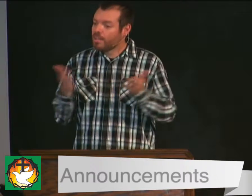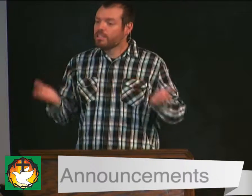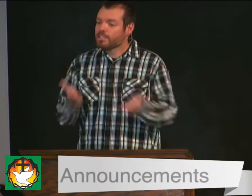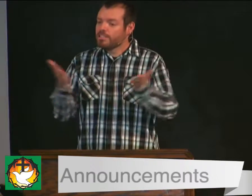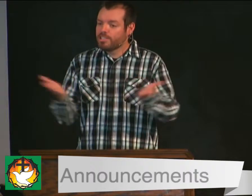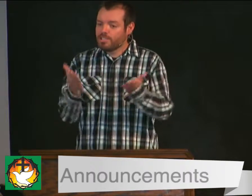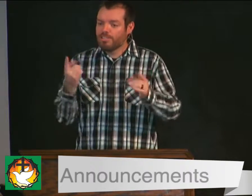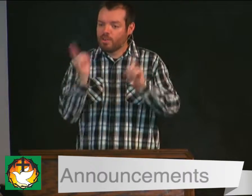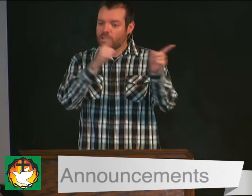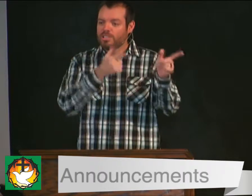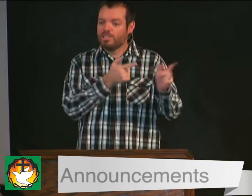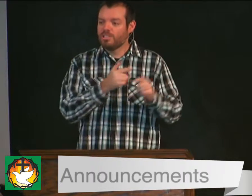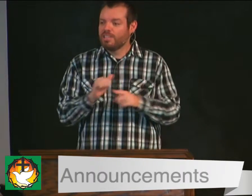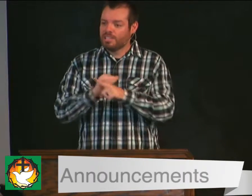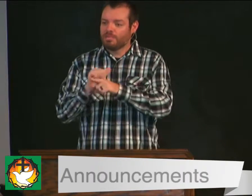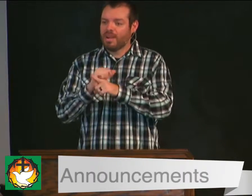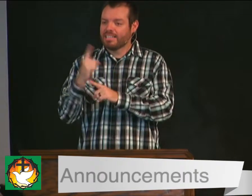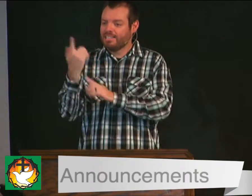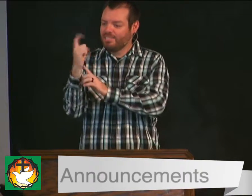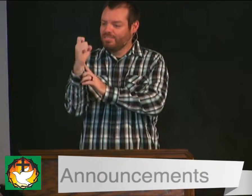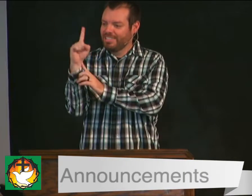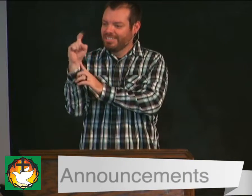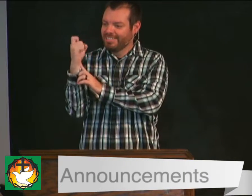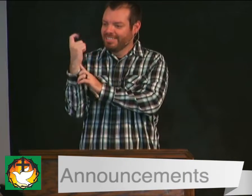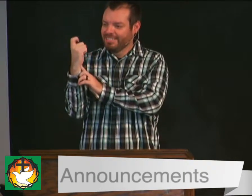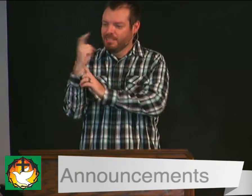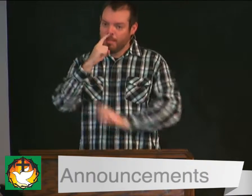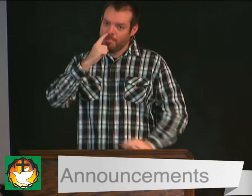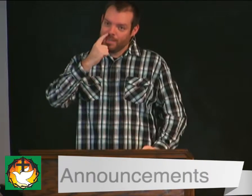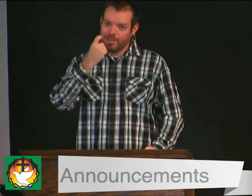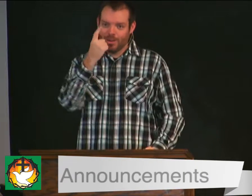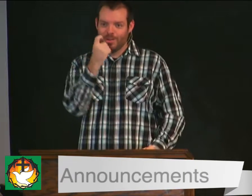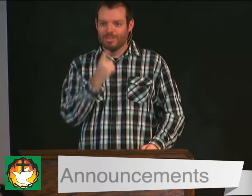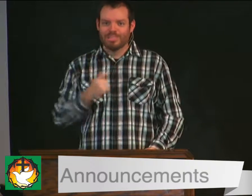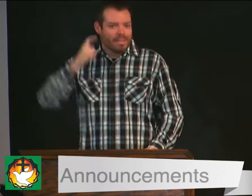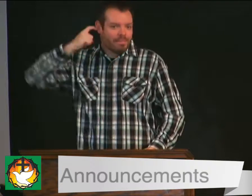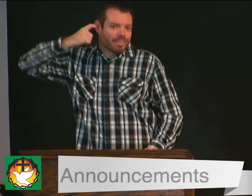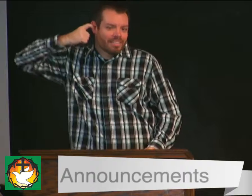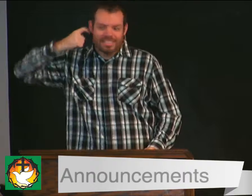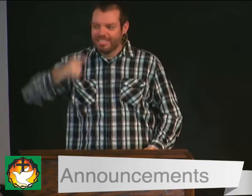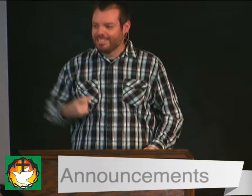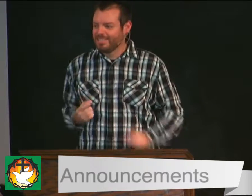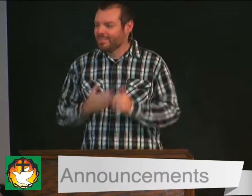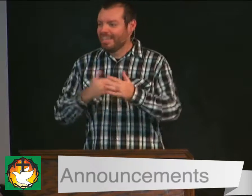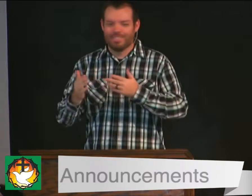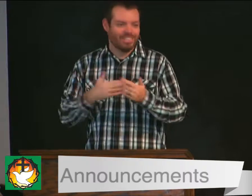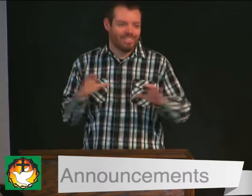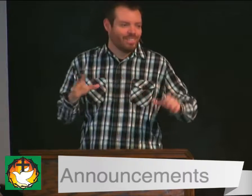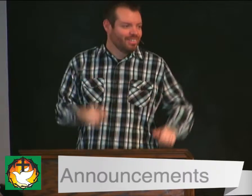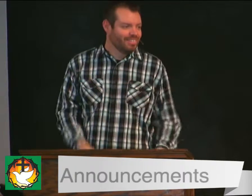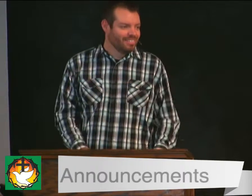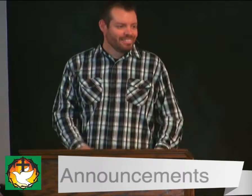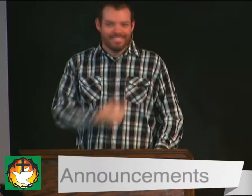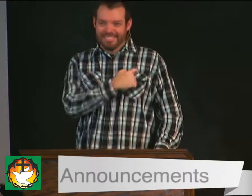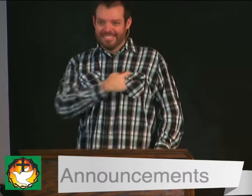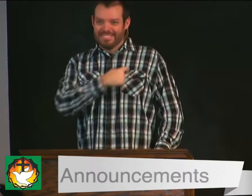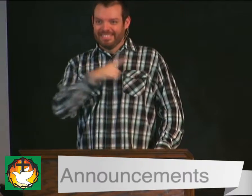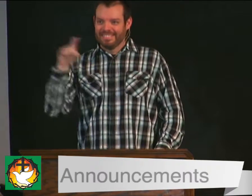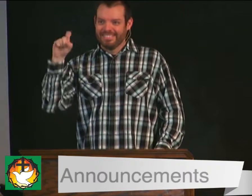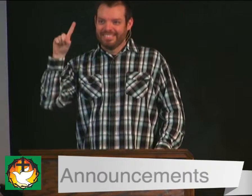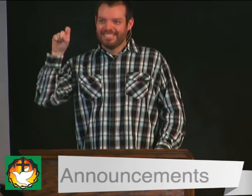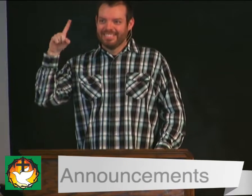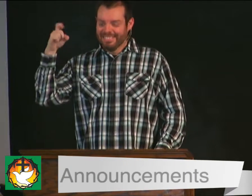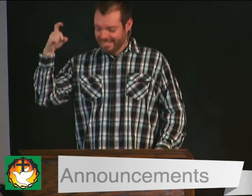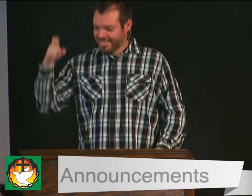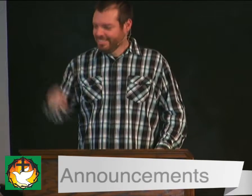So I encourage you, if you're going to the shooting range, practice your fingers. Pick your nose, pick your ears, whatever you do.